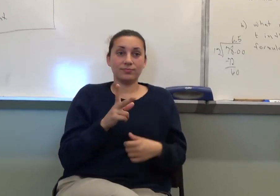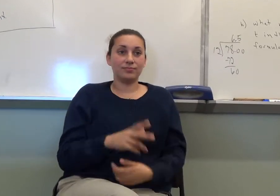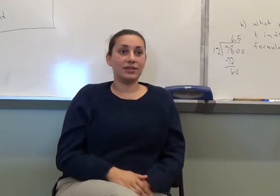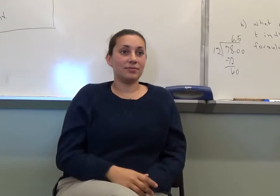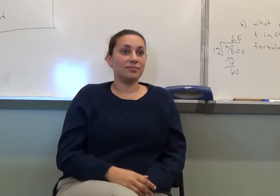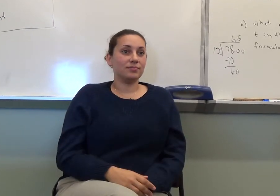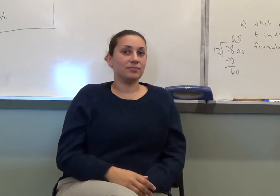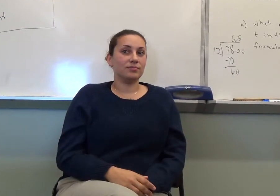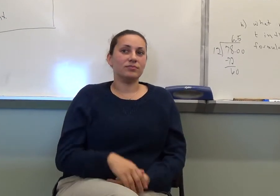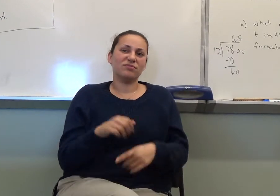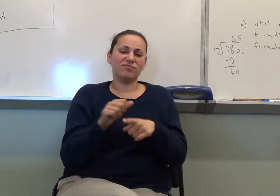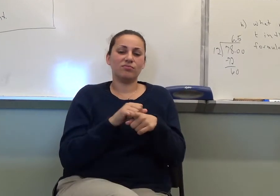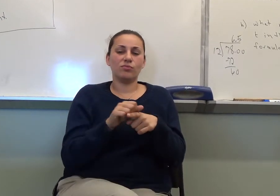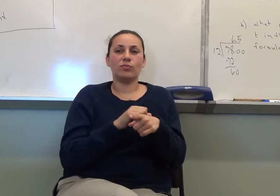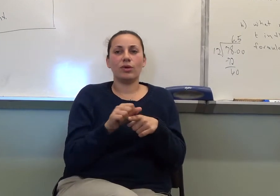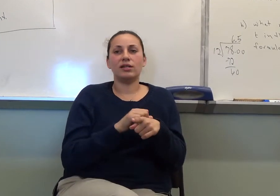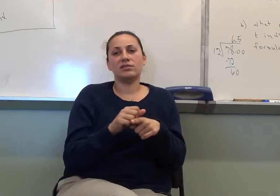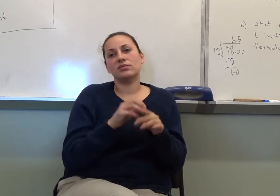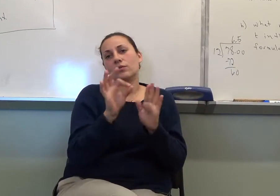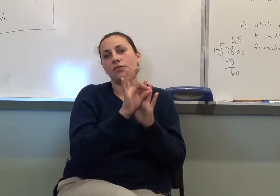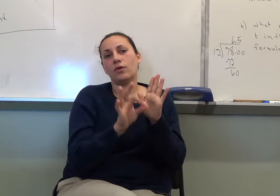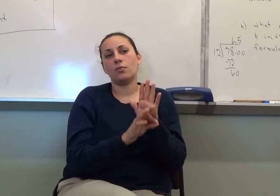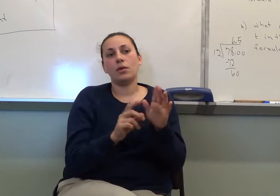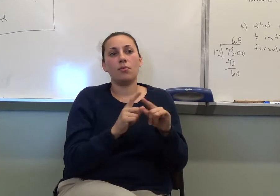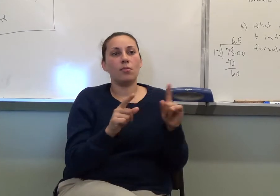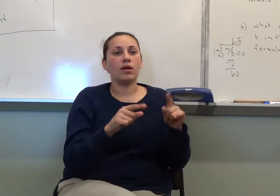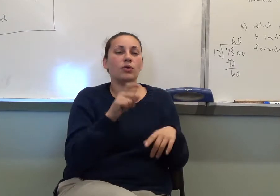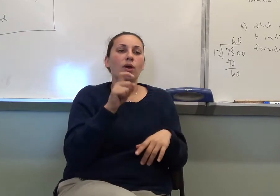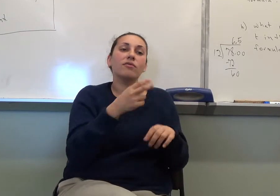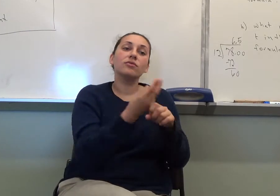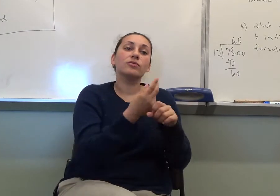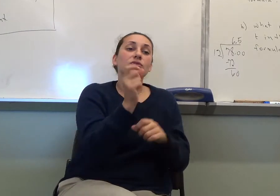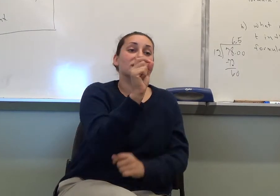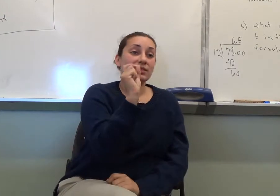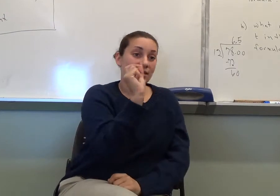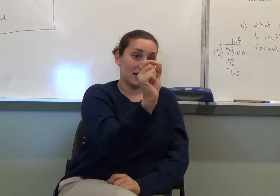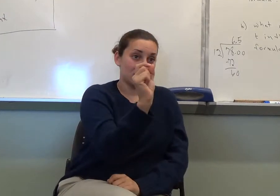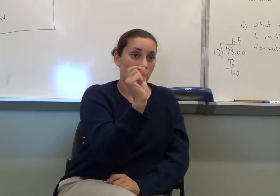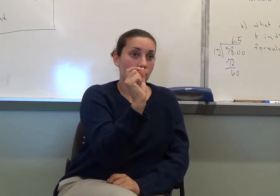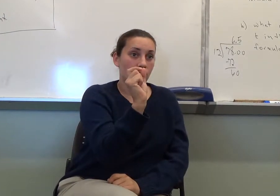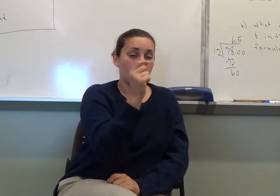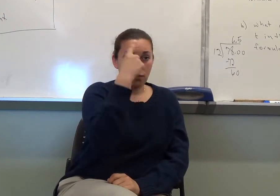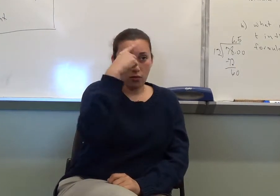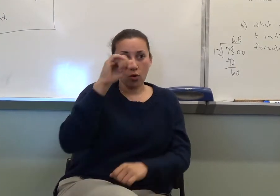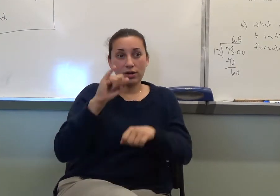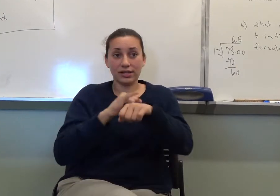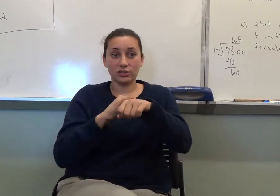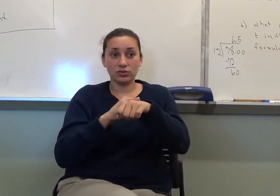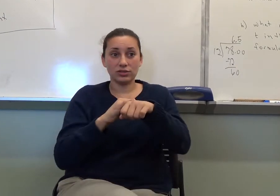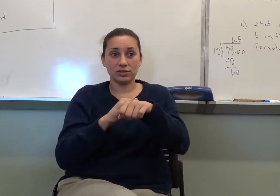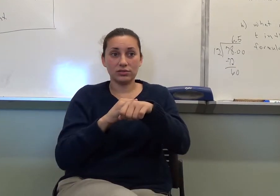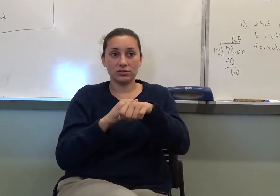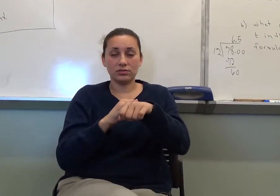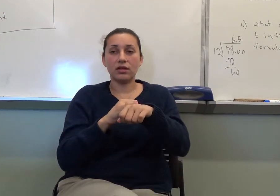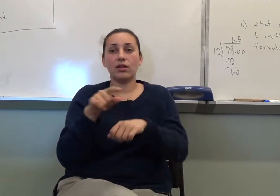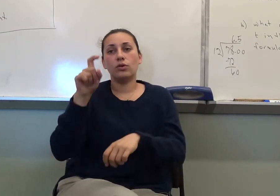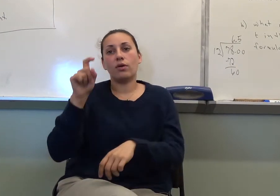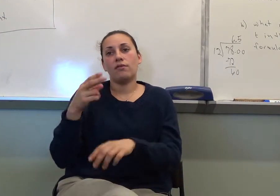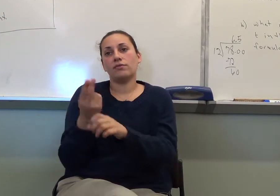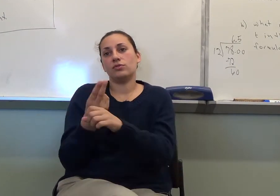exercising that formula, but you have to put in the decimal form of the interest, and you have to put in the time